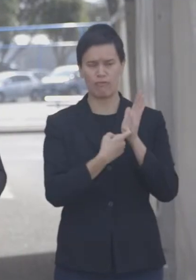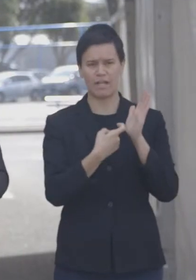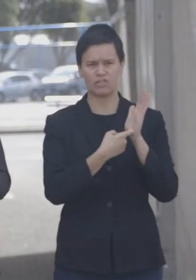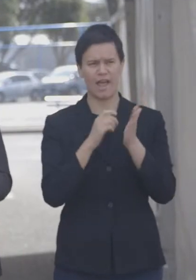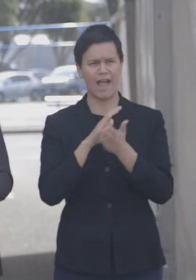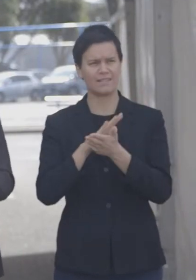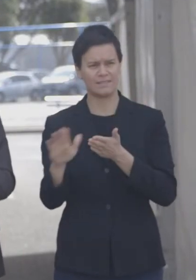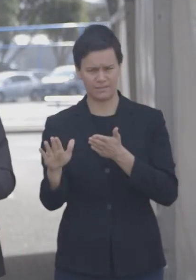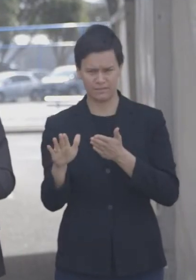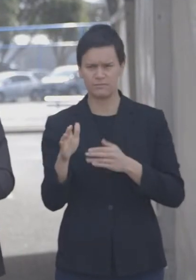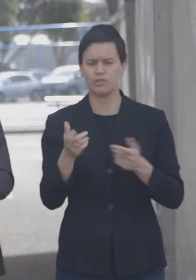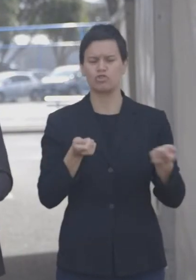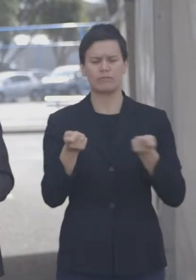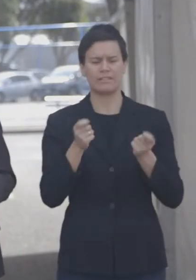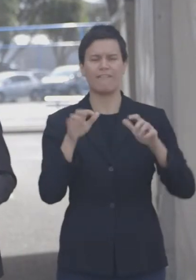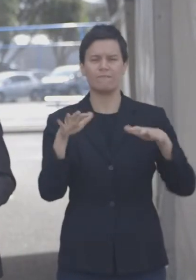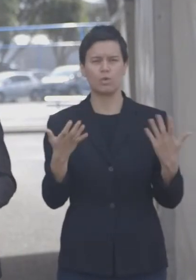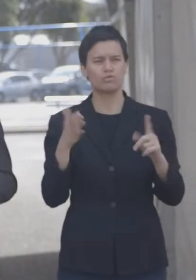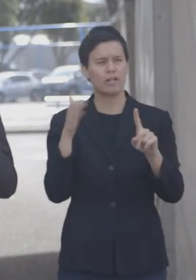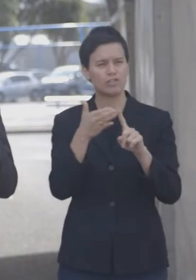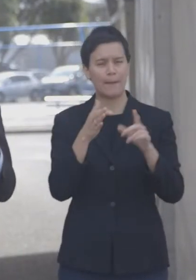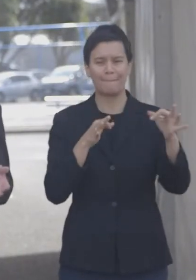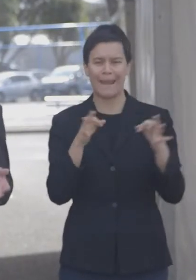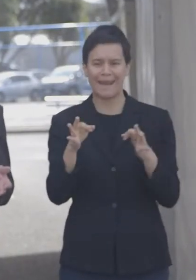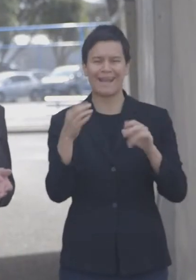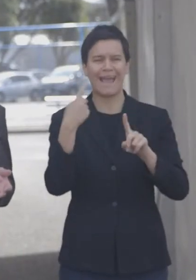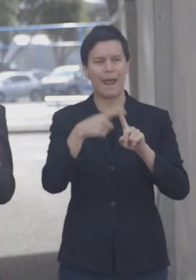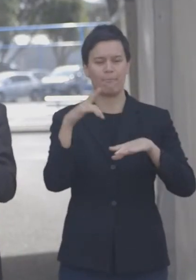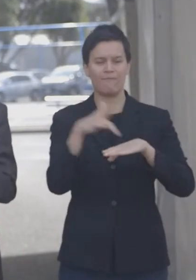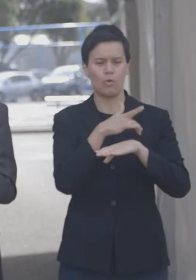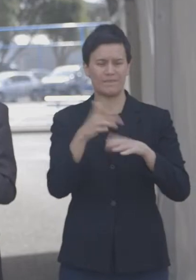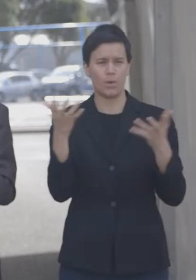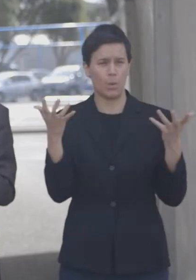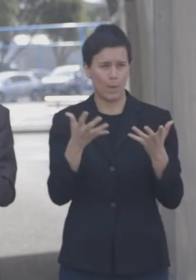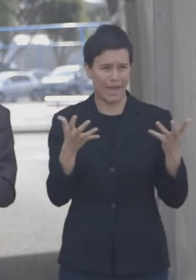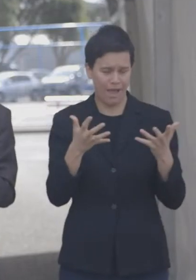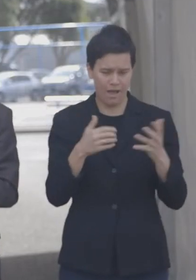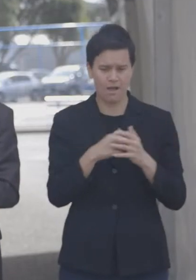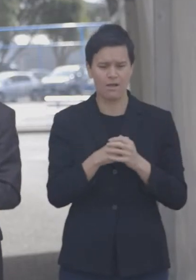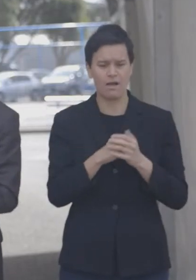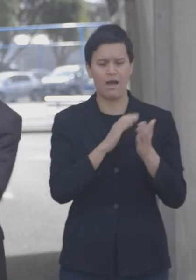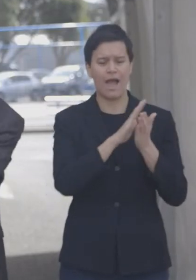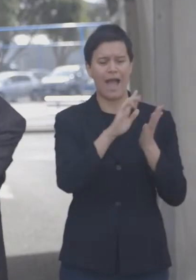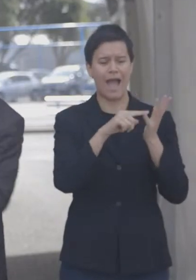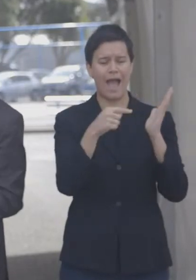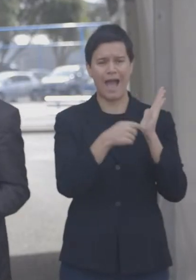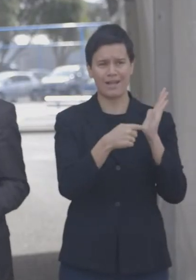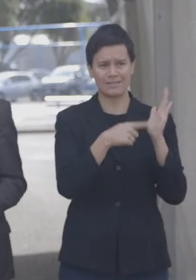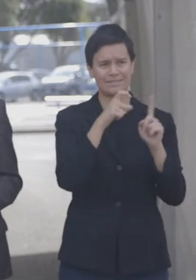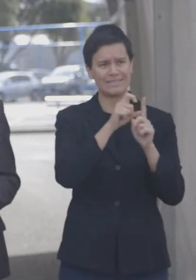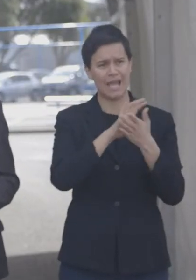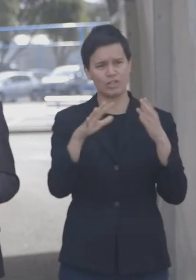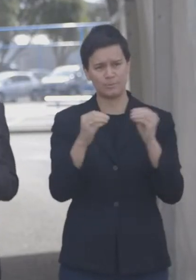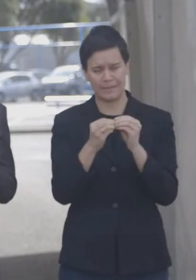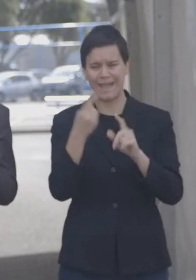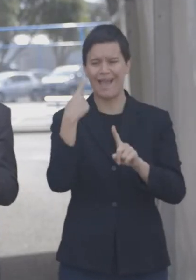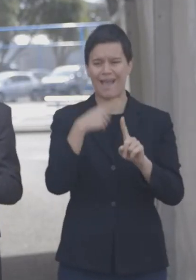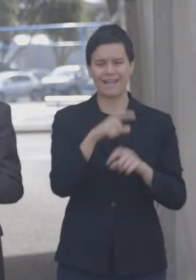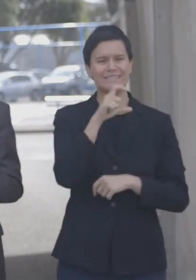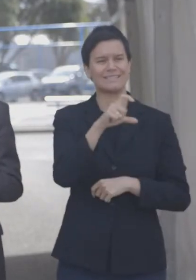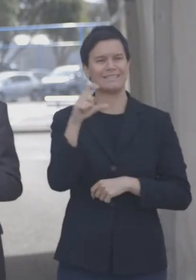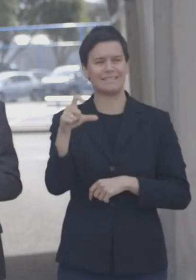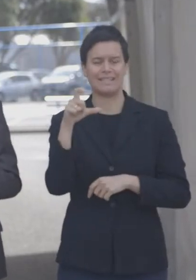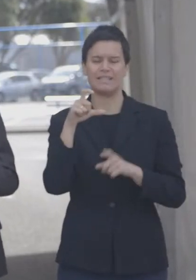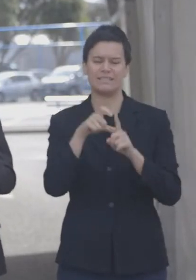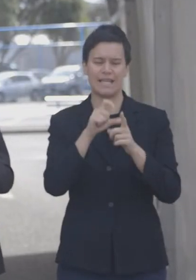Director of Strategy, Planning and Performance at Capital and Coast and Hutt Valley District Health Boards. And I've got Dr. Sean Hanna, who is the